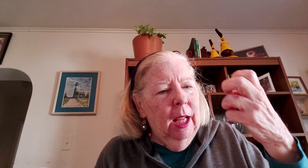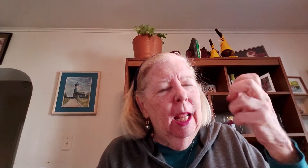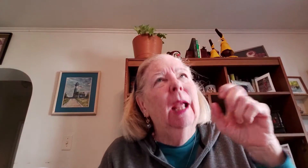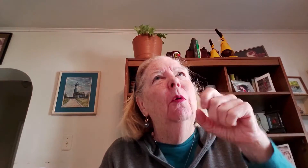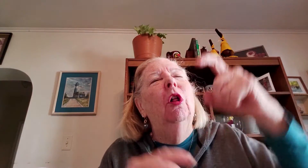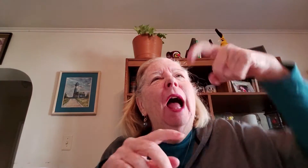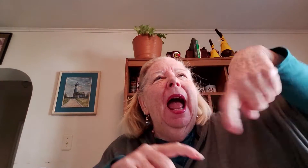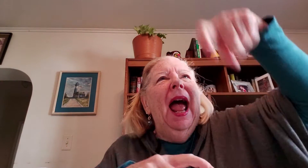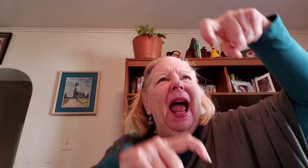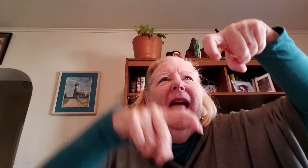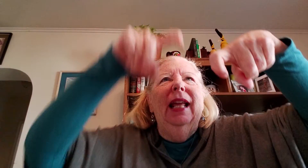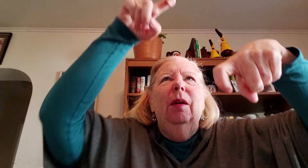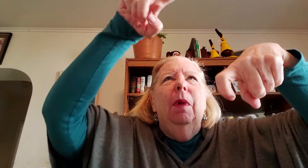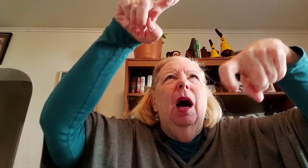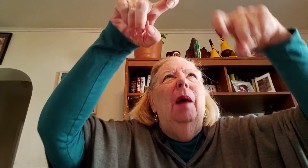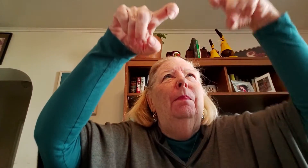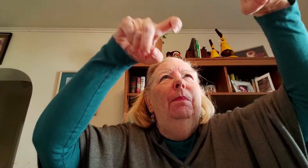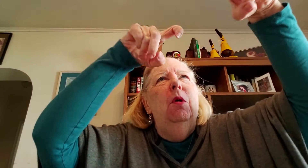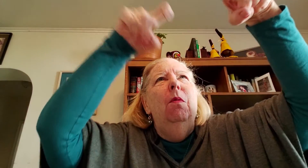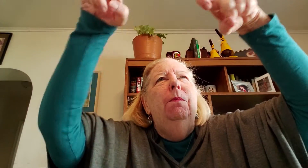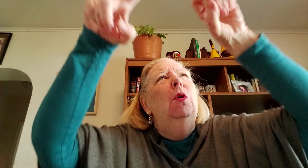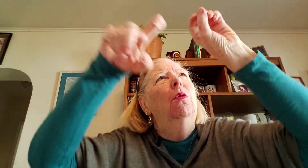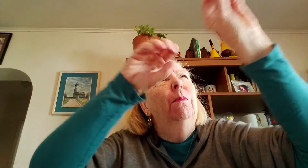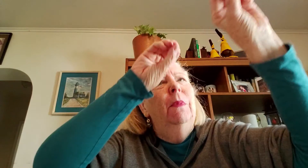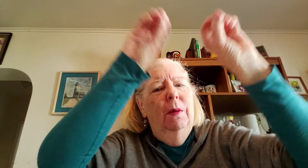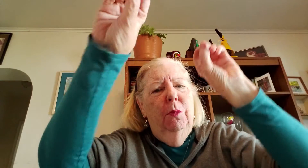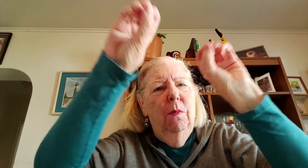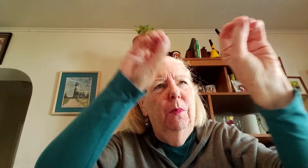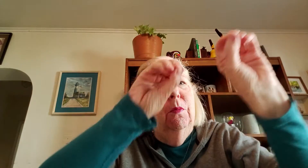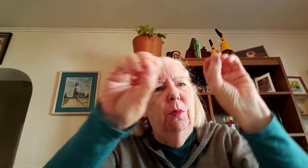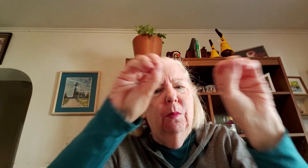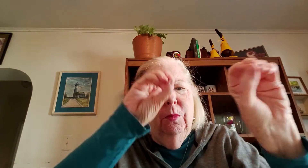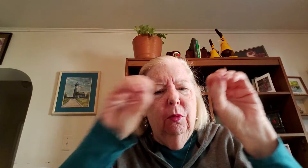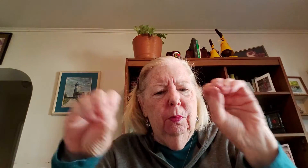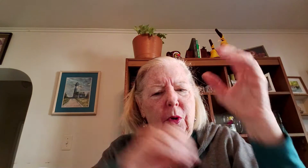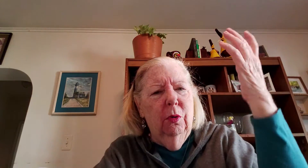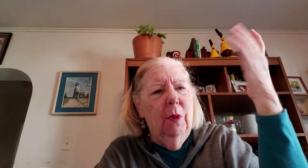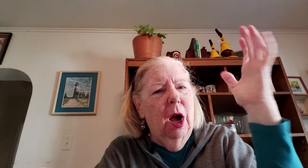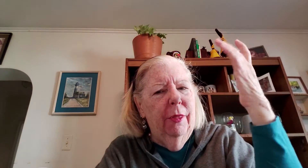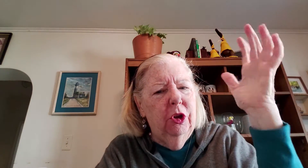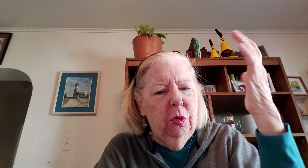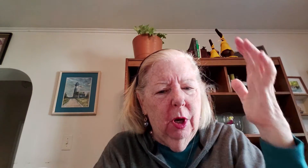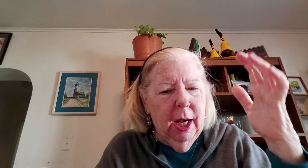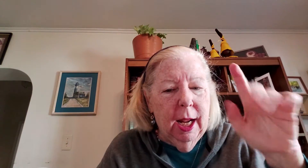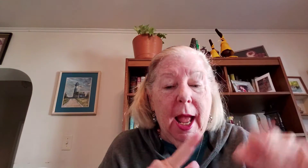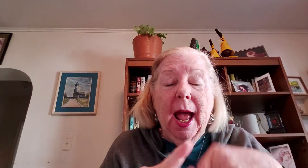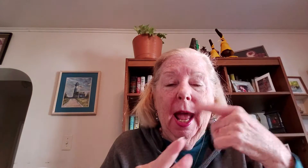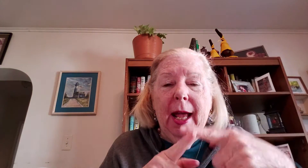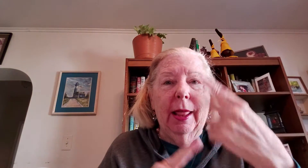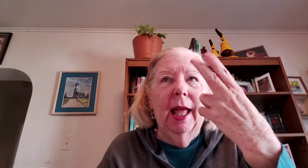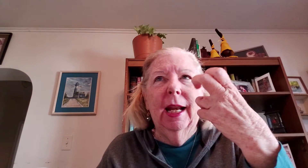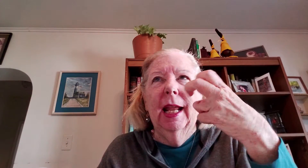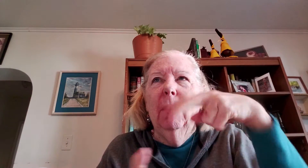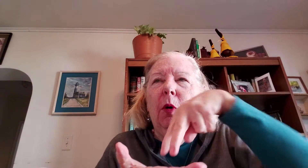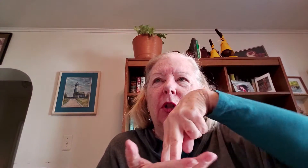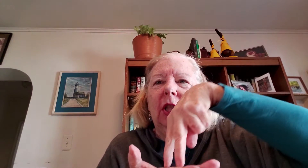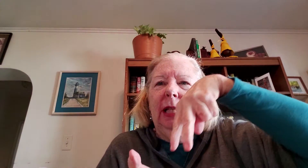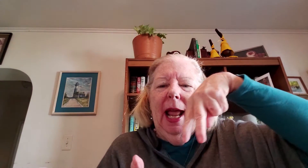he will hang them up. Boom, boom, boom, boom, boom, boom, boom, on the tree. And then he will